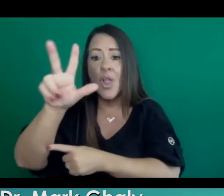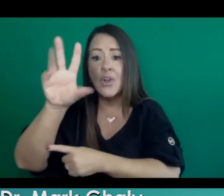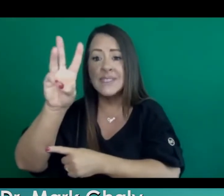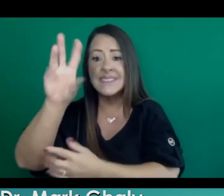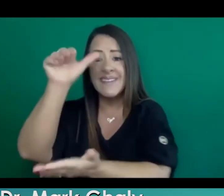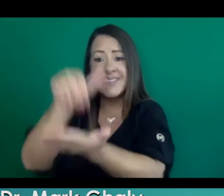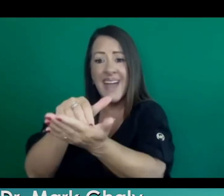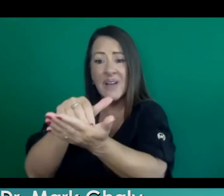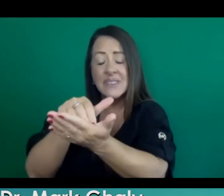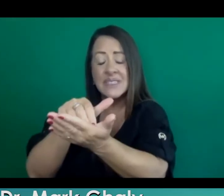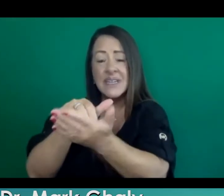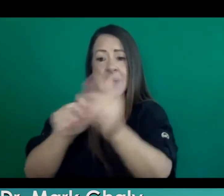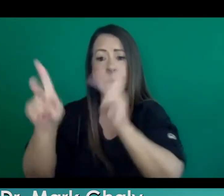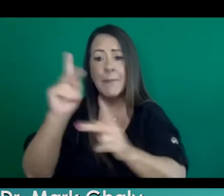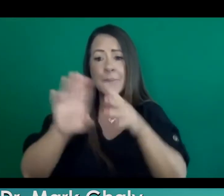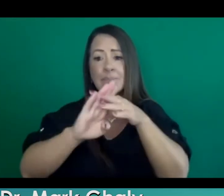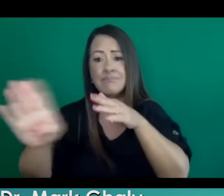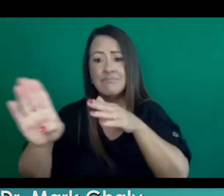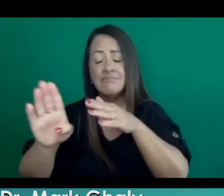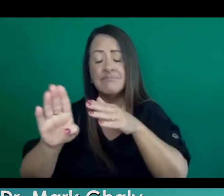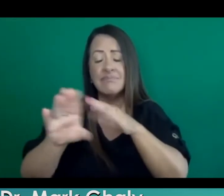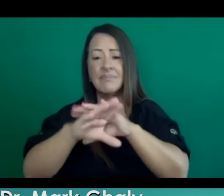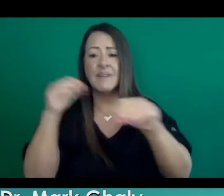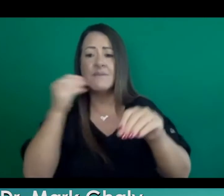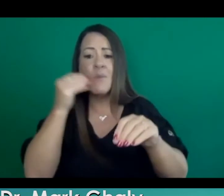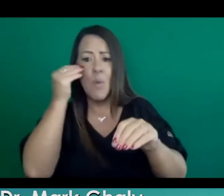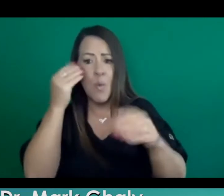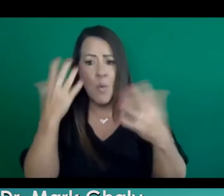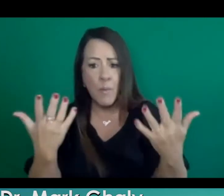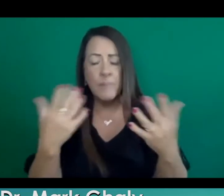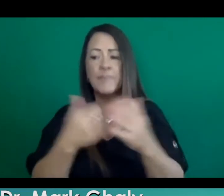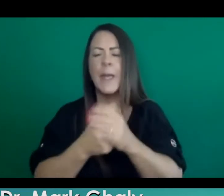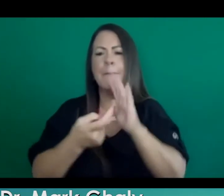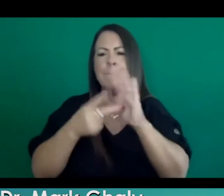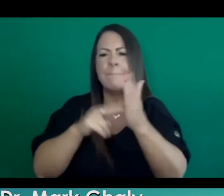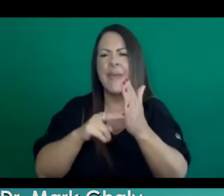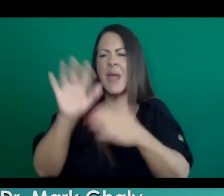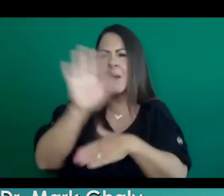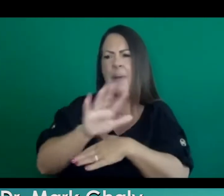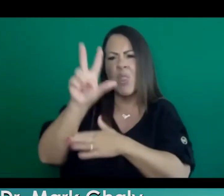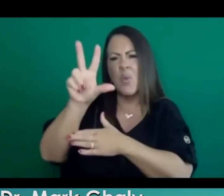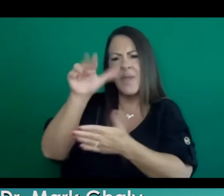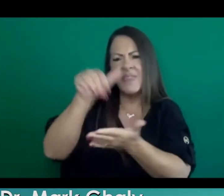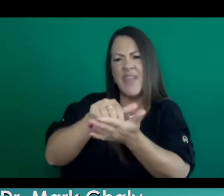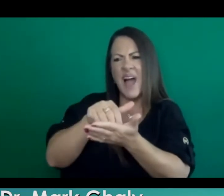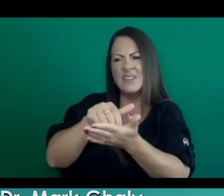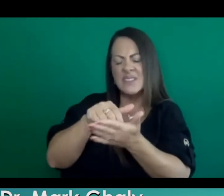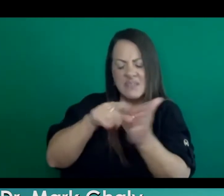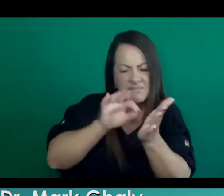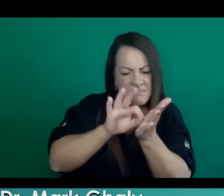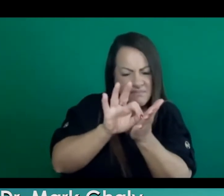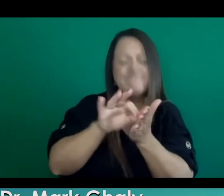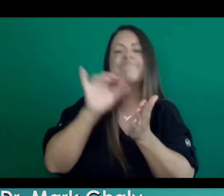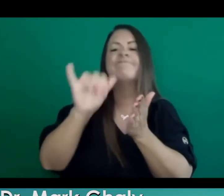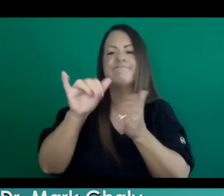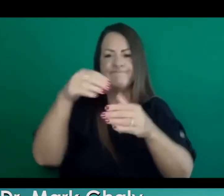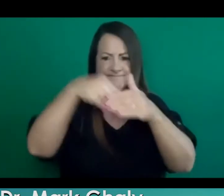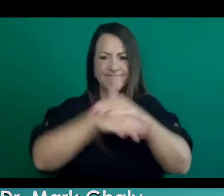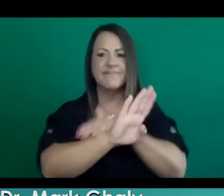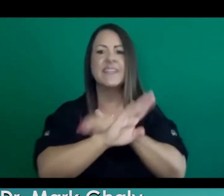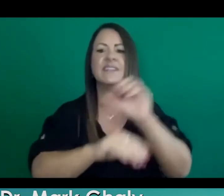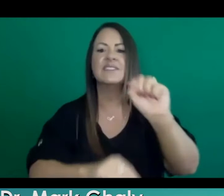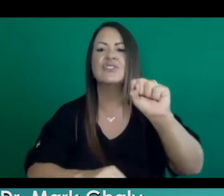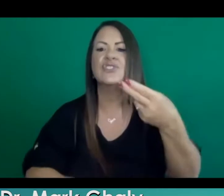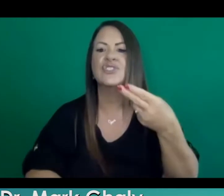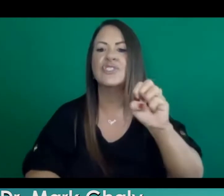evacuees currently in California, and only just over 3,000 of those are in either congregate shelters, the ones